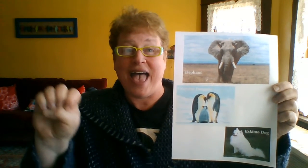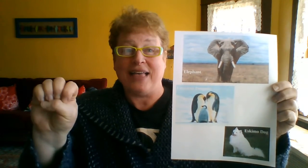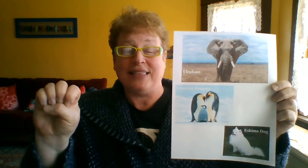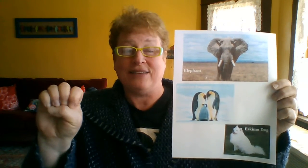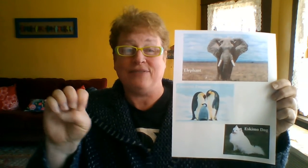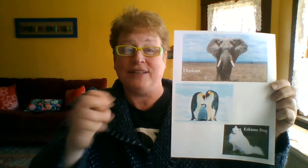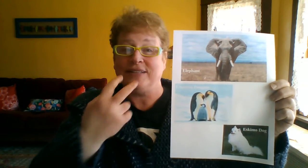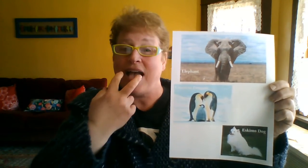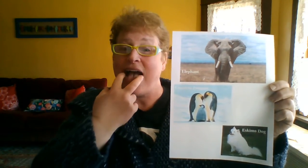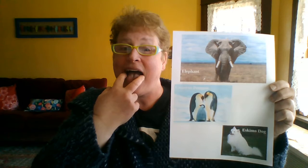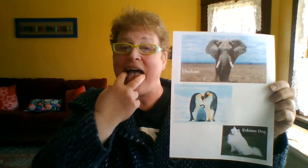elephant,